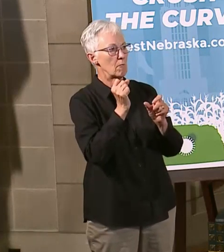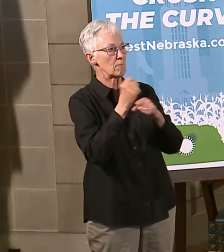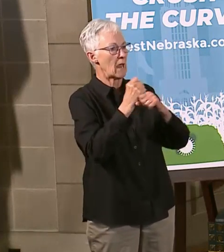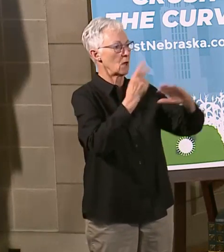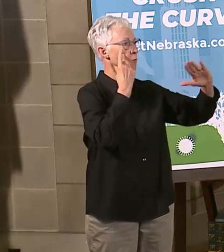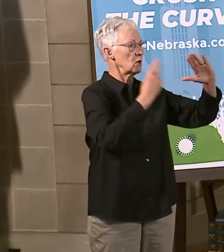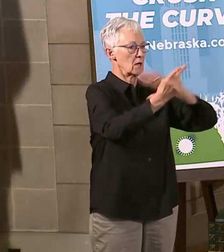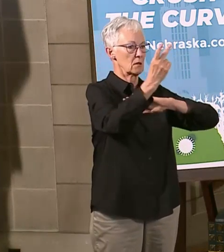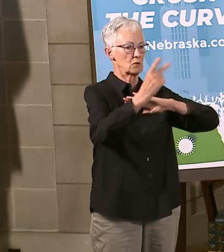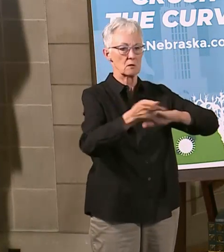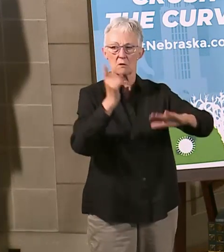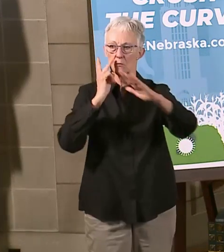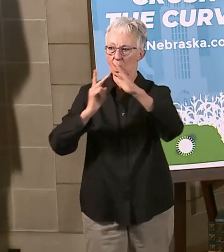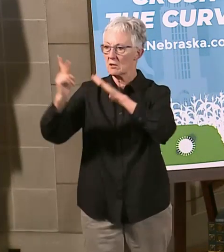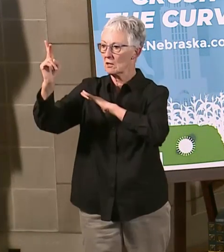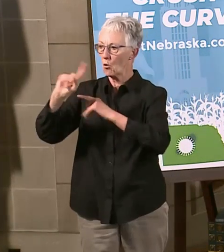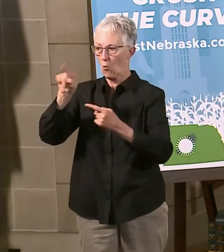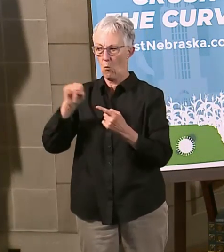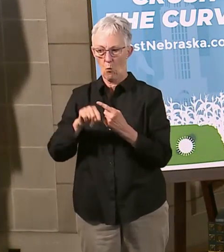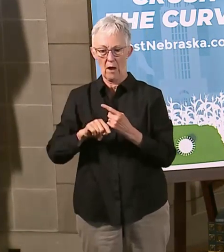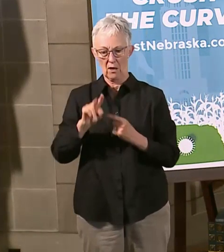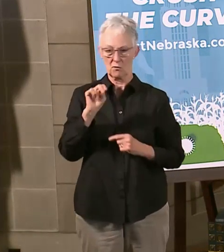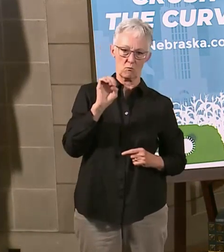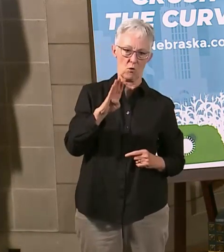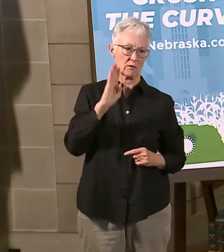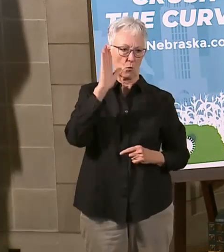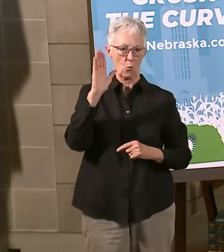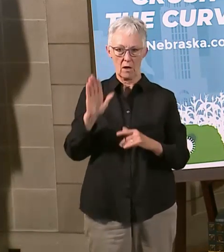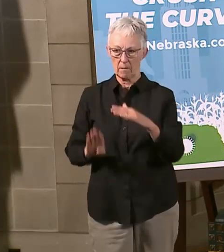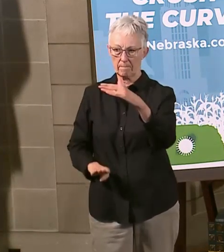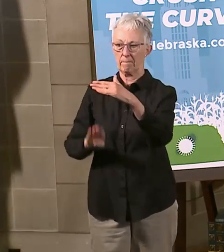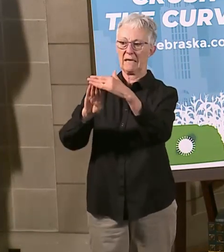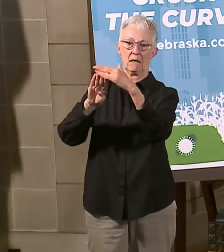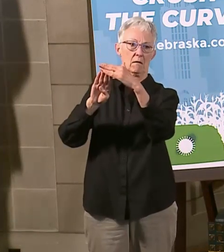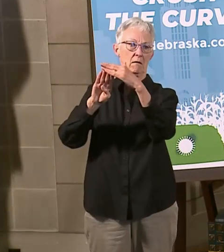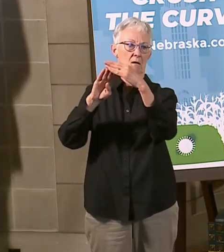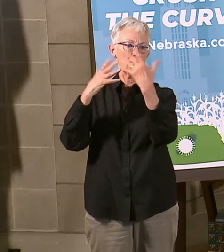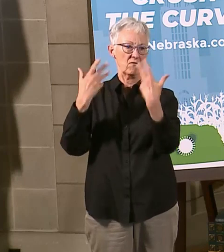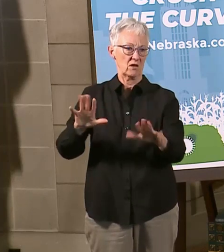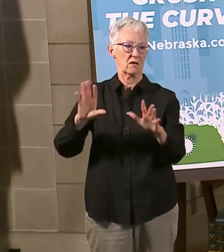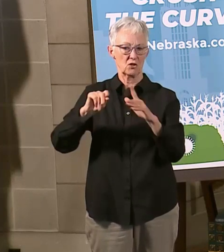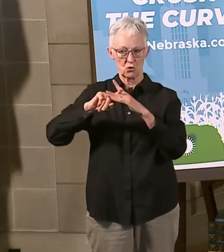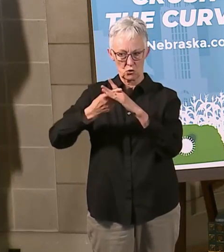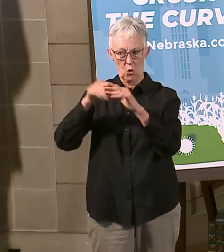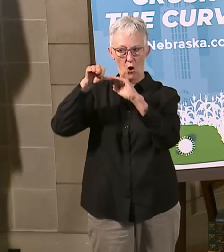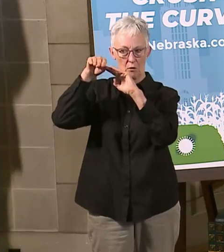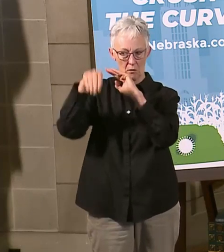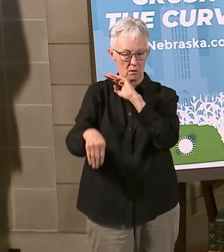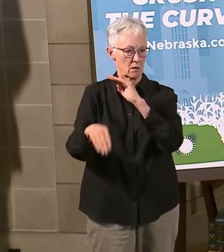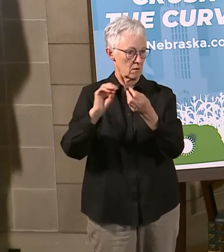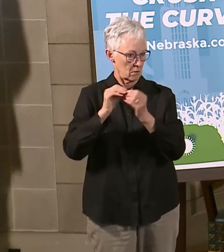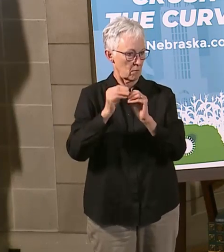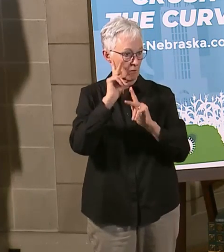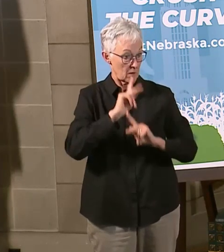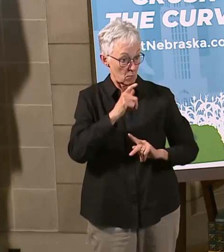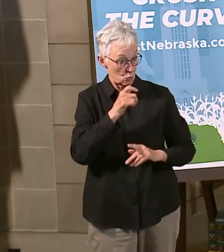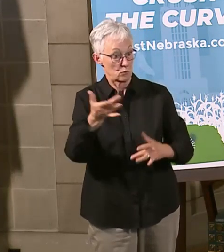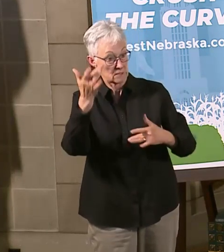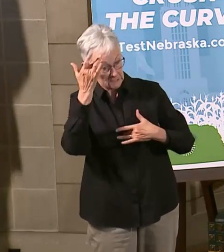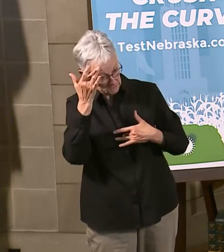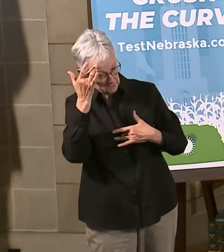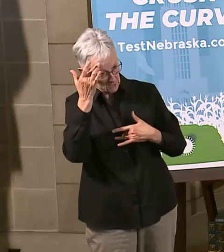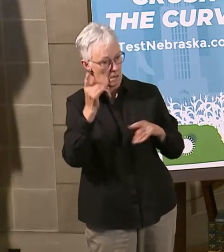around all over the place. So again, it's not a predictor. What is real, what is actual, is what's going on in our healthcare